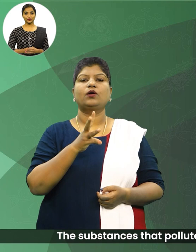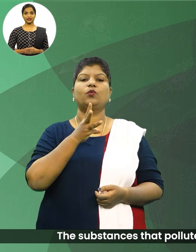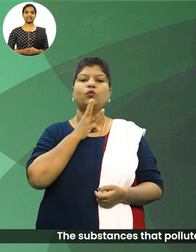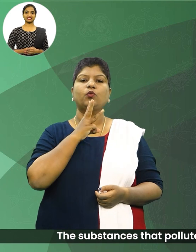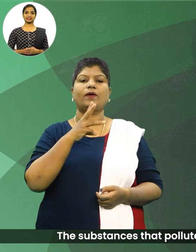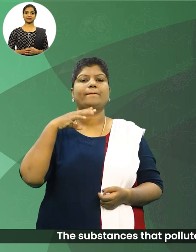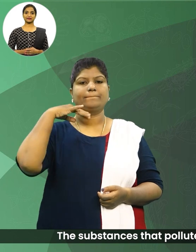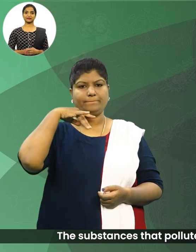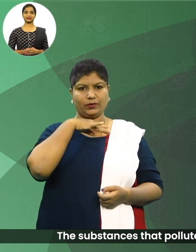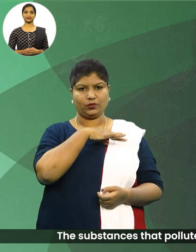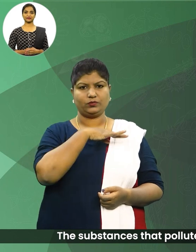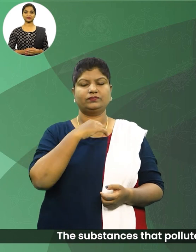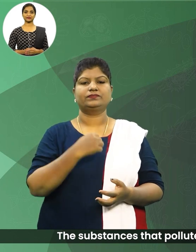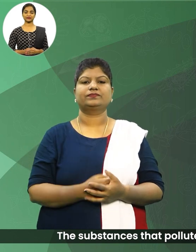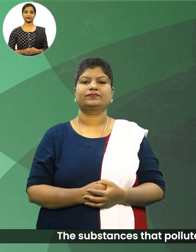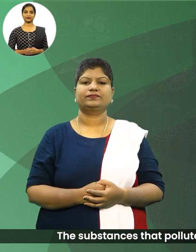pollutants.